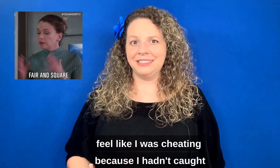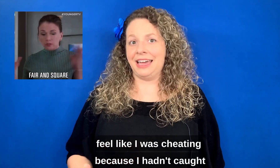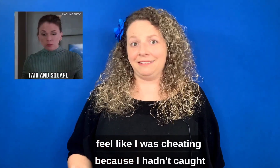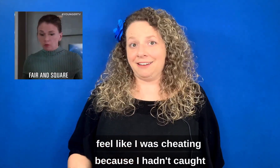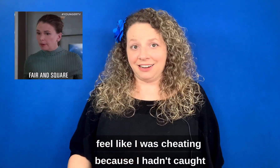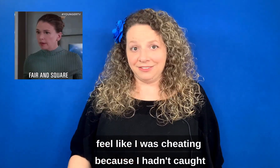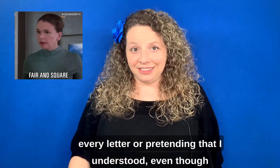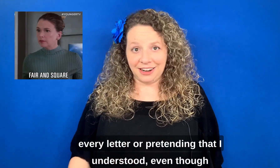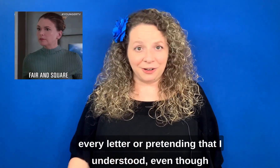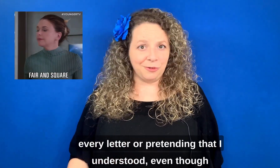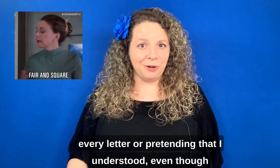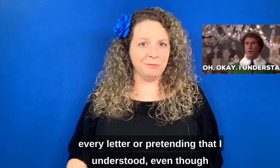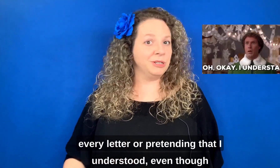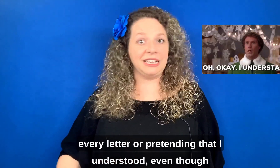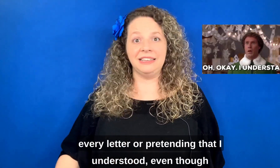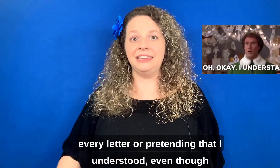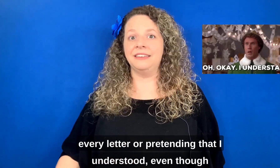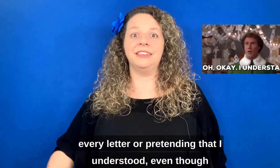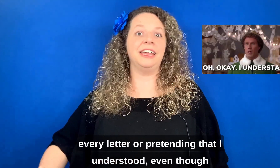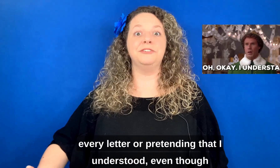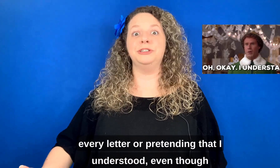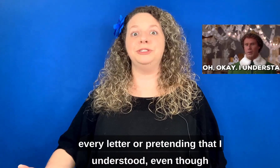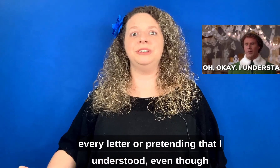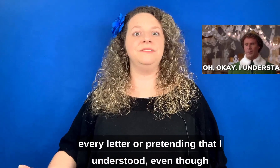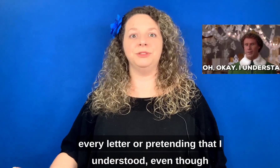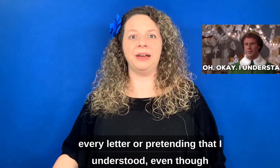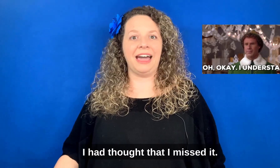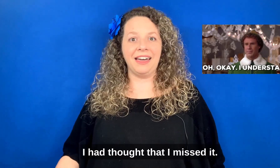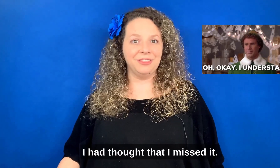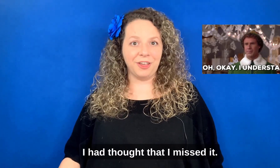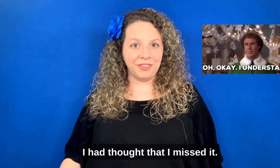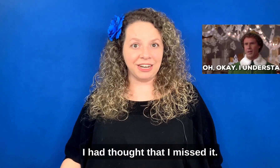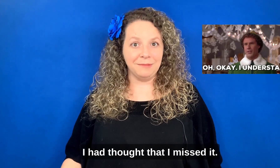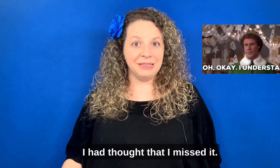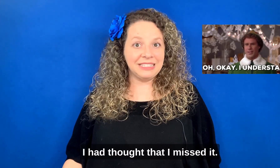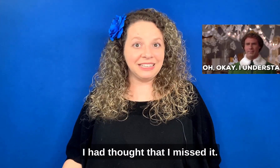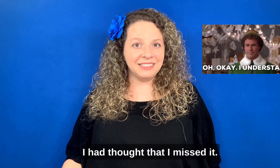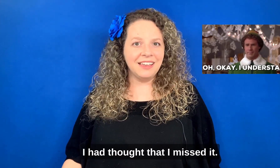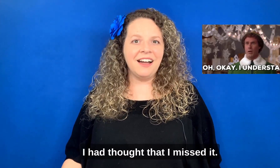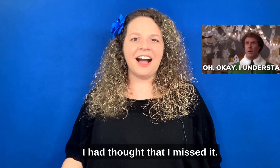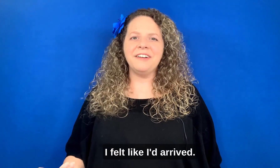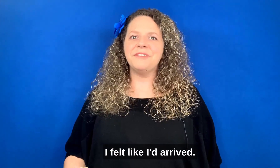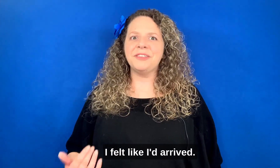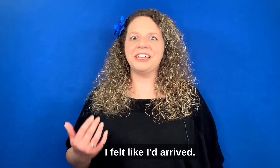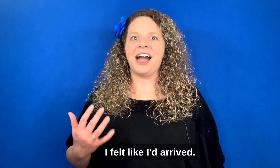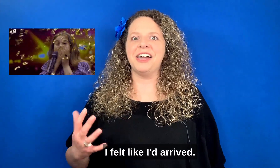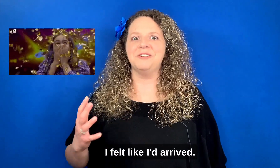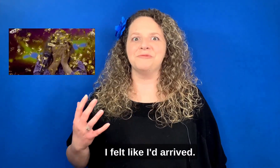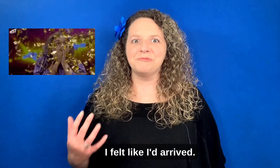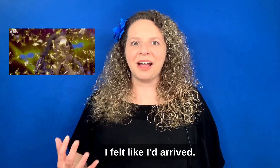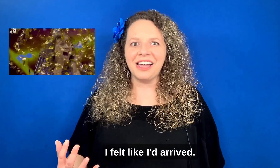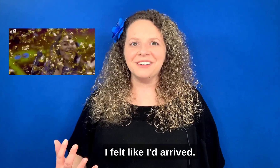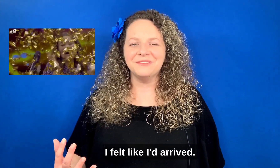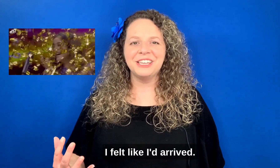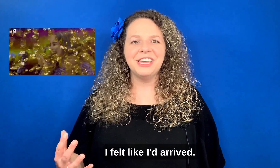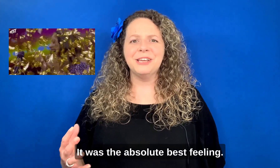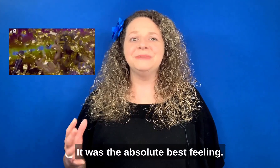I hadn't caught every letter or pretending that I understood even though I had thought that I missed it. I felt like I'd arrived. It was